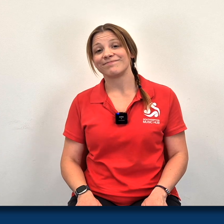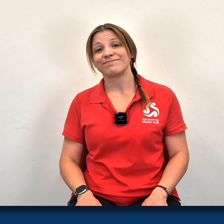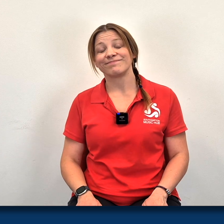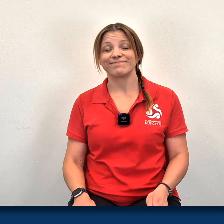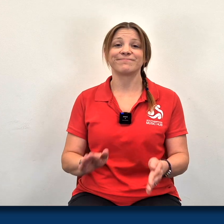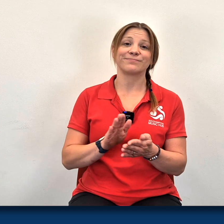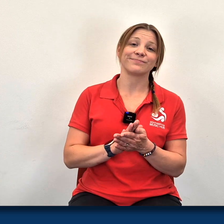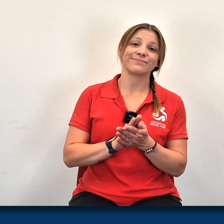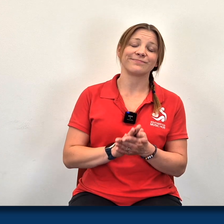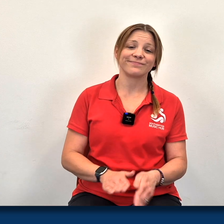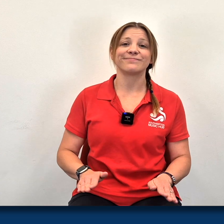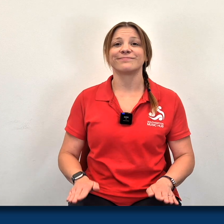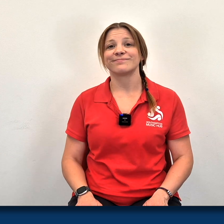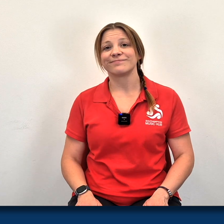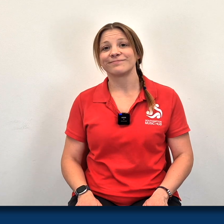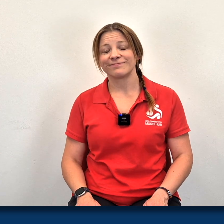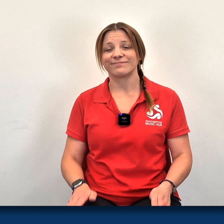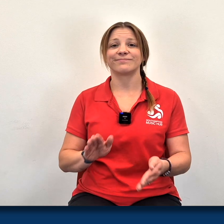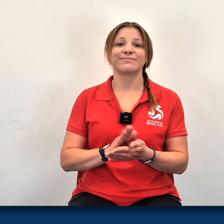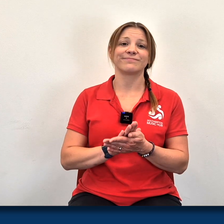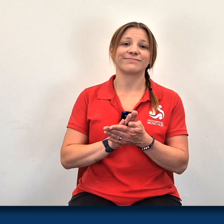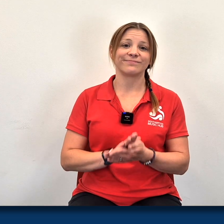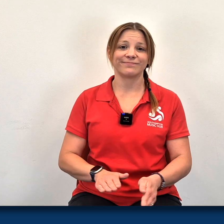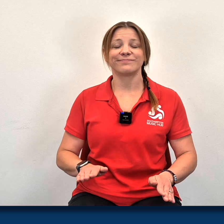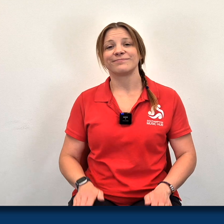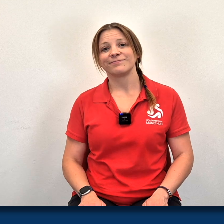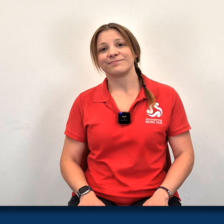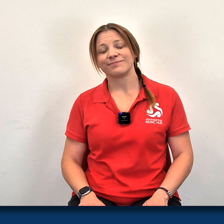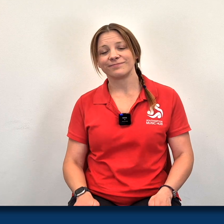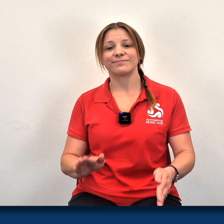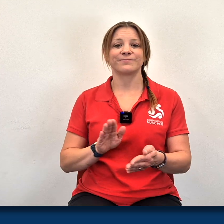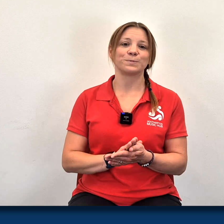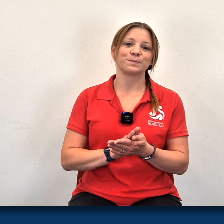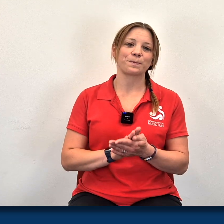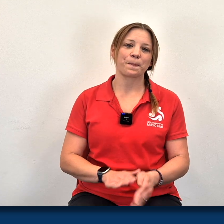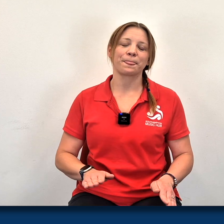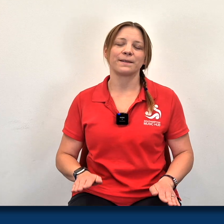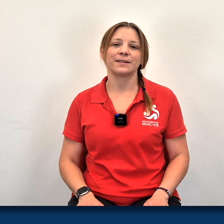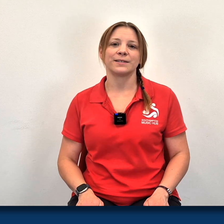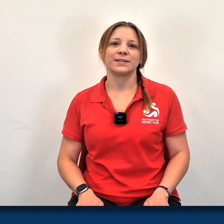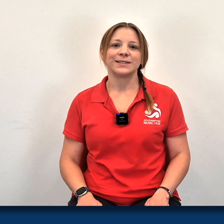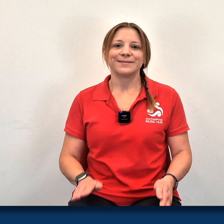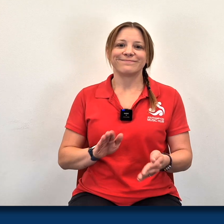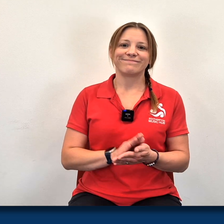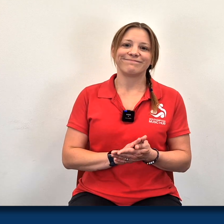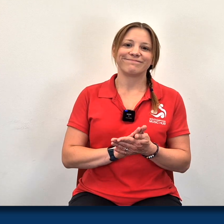Nigel couldn't wait to get back home to the zoo, to tell all his friends about the wonderful view.